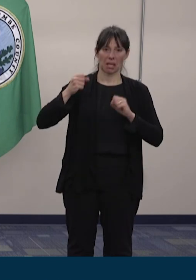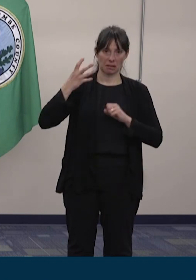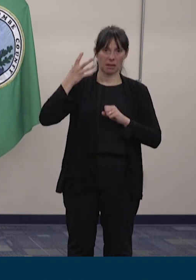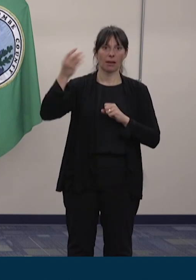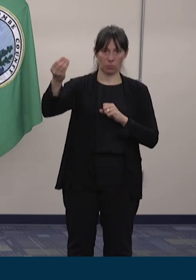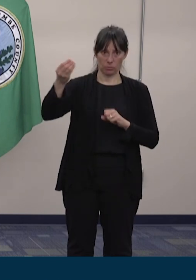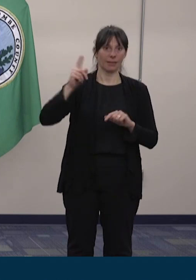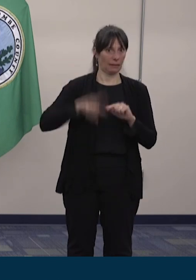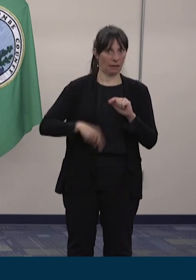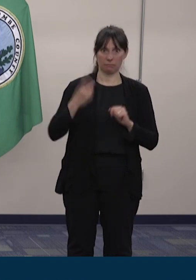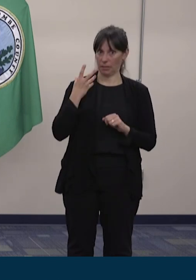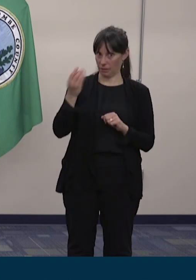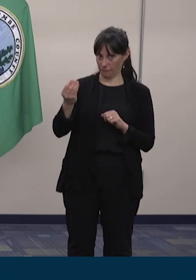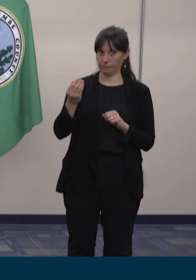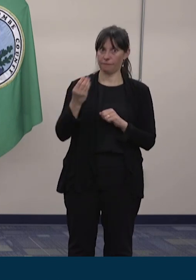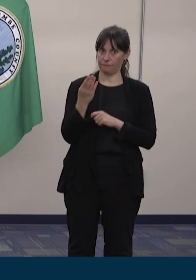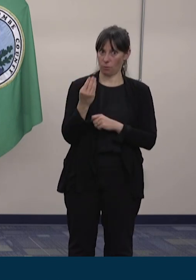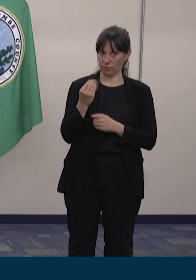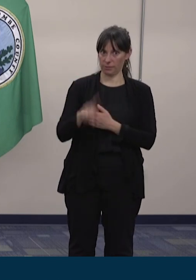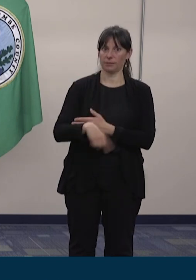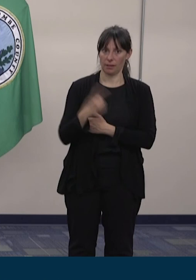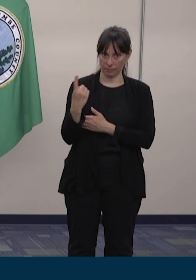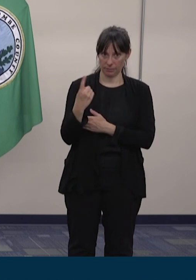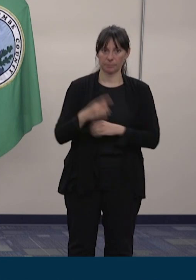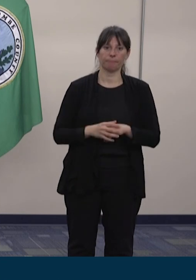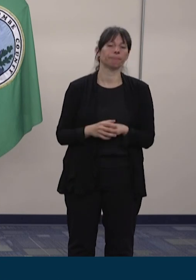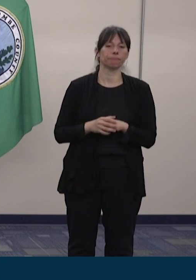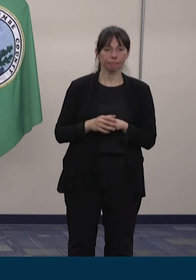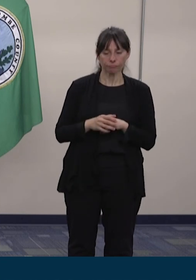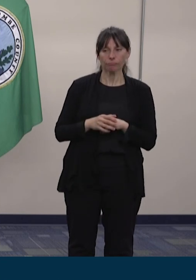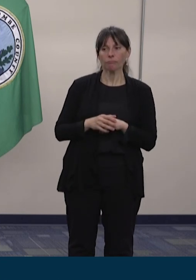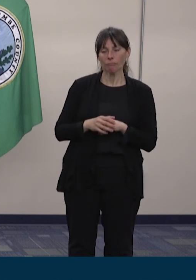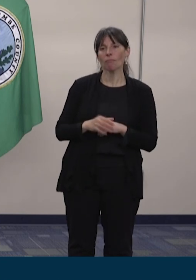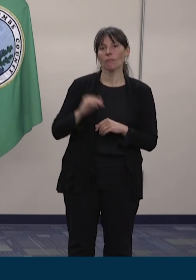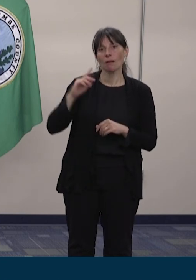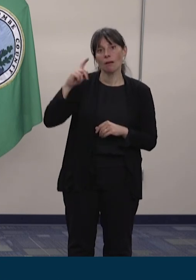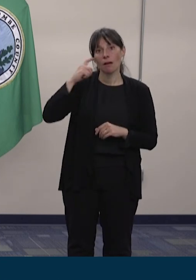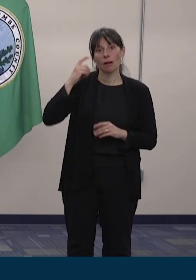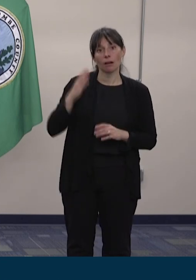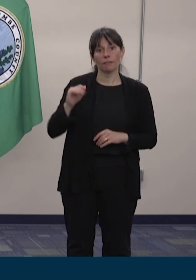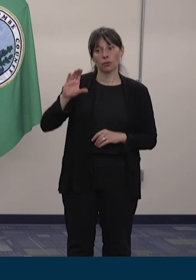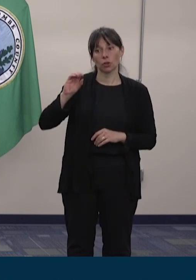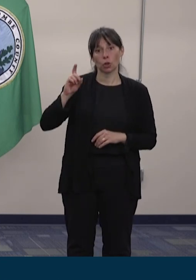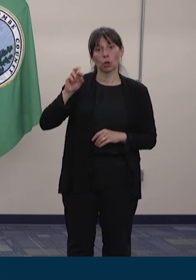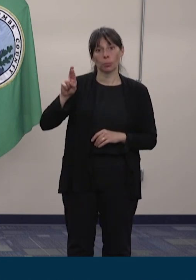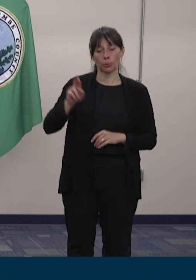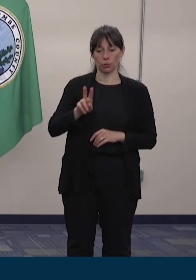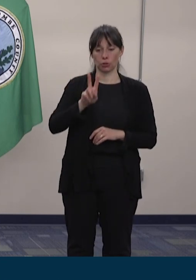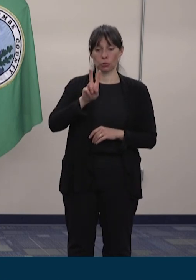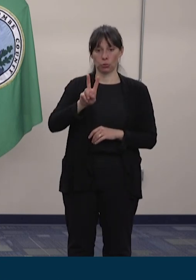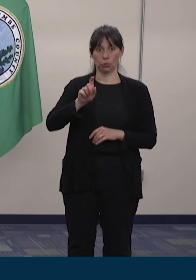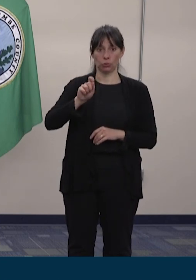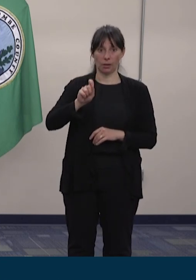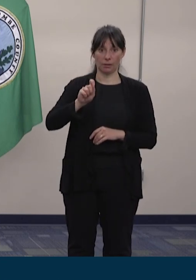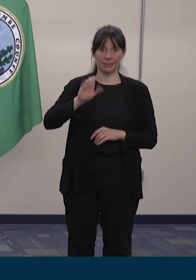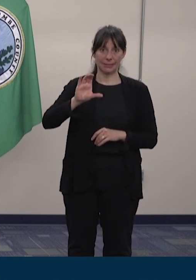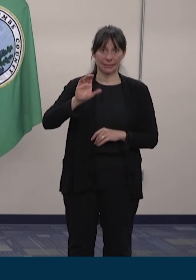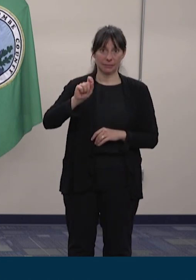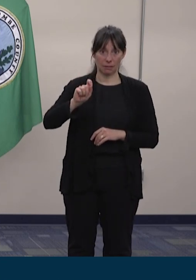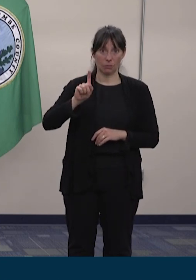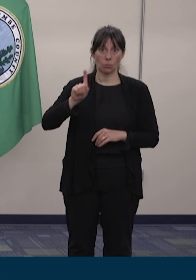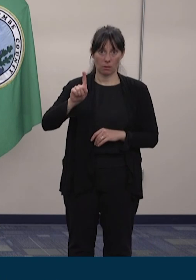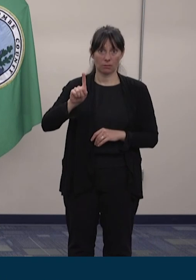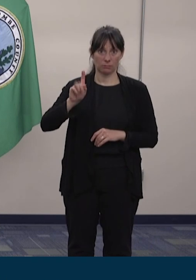condado continue se to mantengan restrict en Governor Cooper's cuarentena por clause 14 días antes de empezar 2.c.1 in Executive las- Order